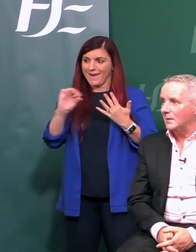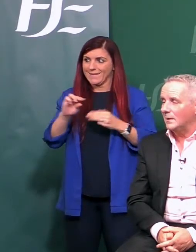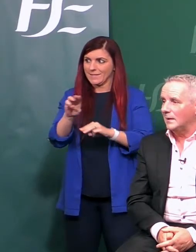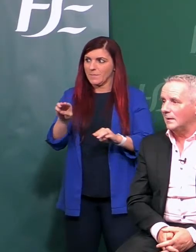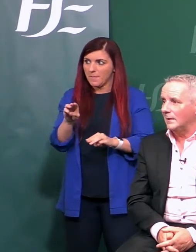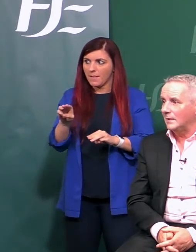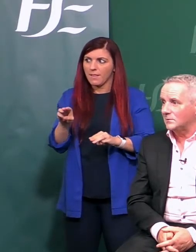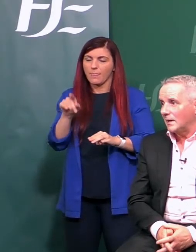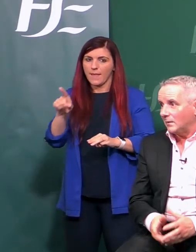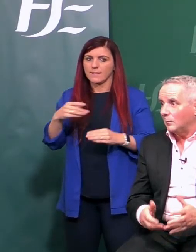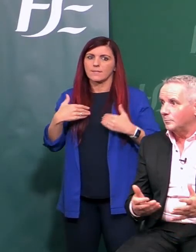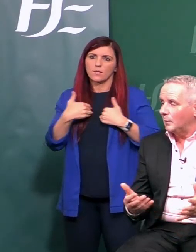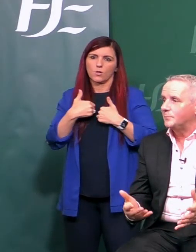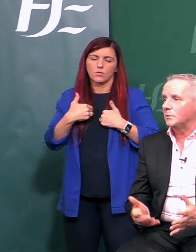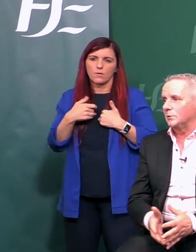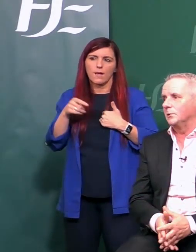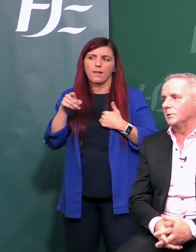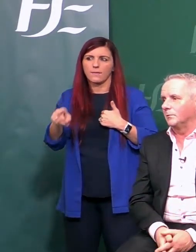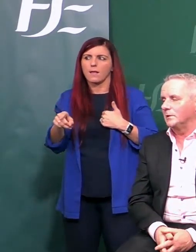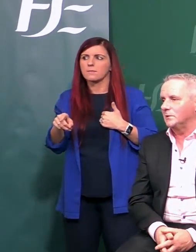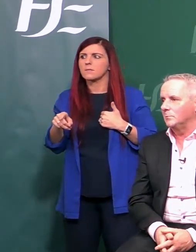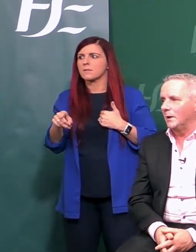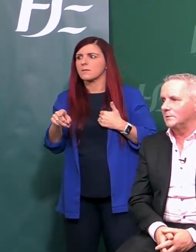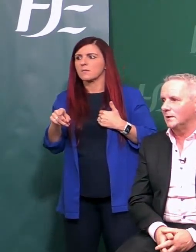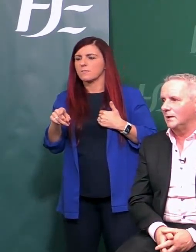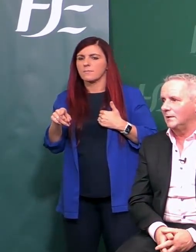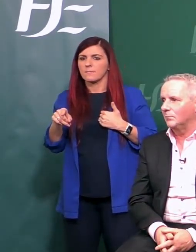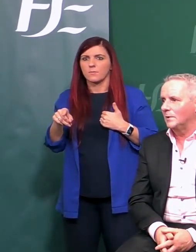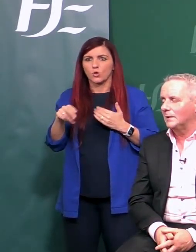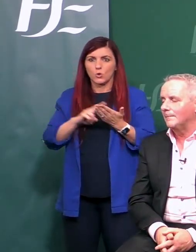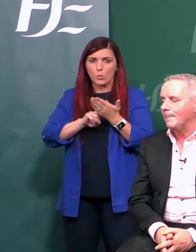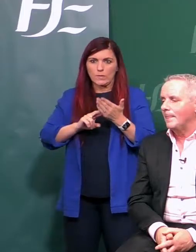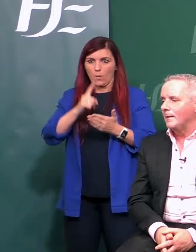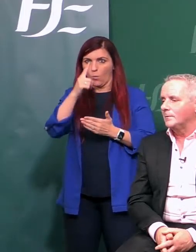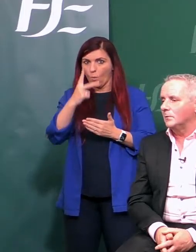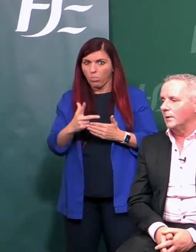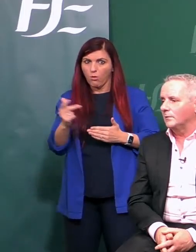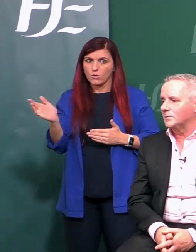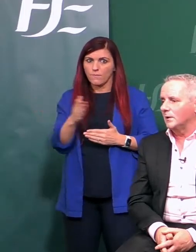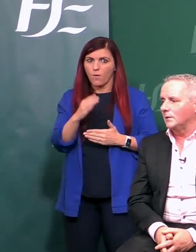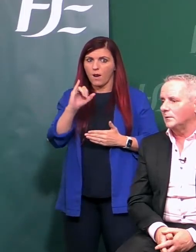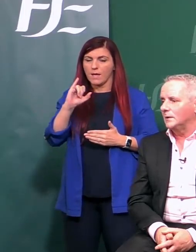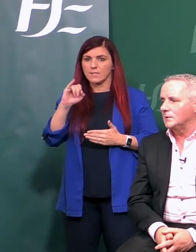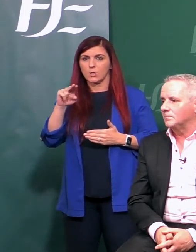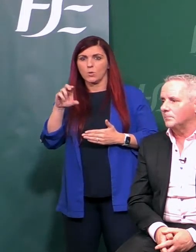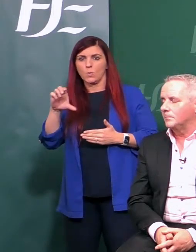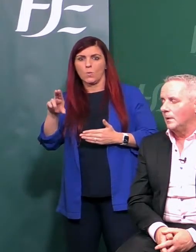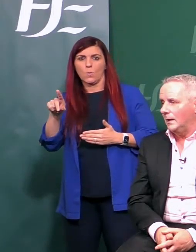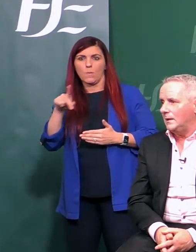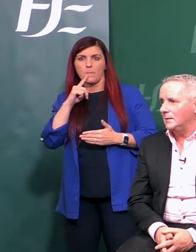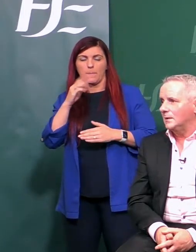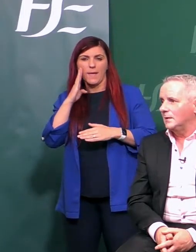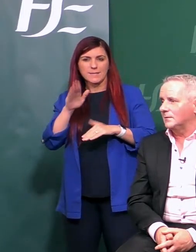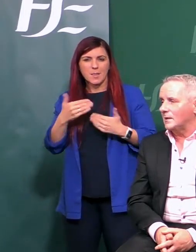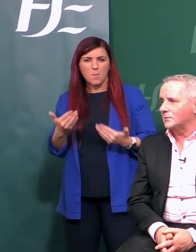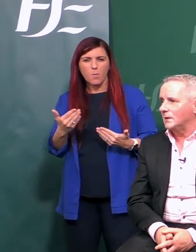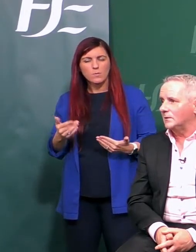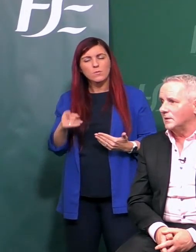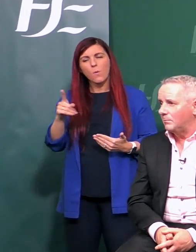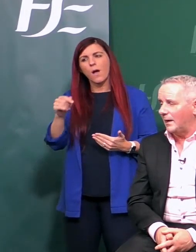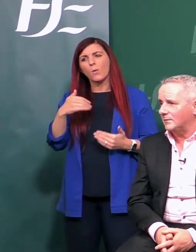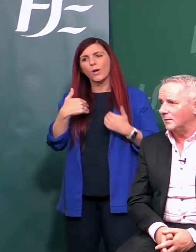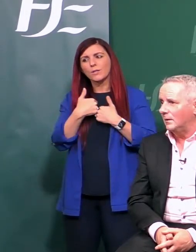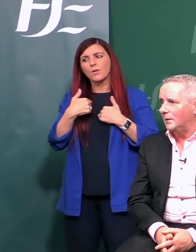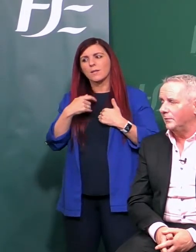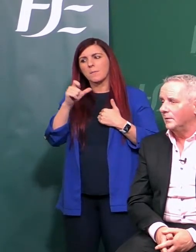speak, and that's taking up to a third of our ICU beds in any given week. So our concern is, A, that